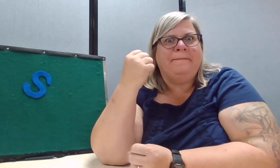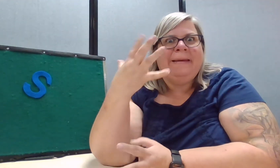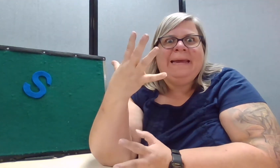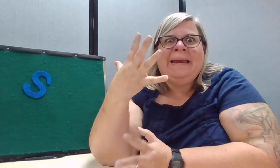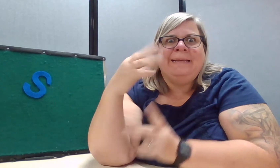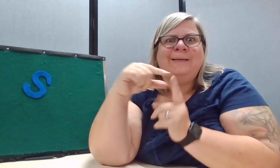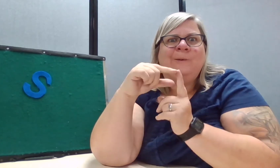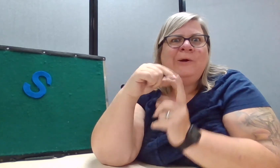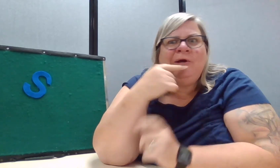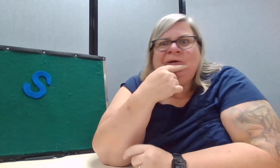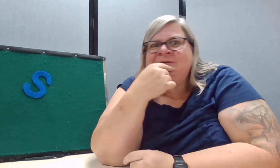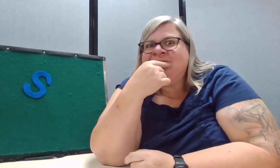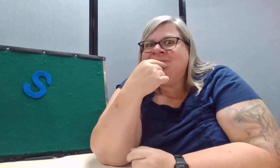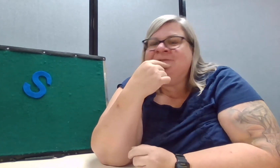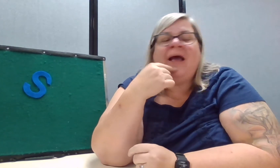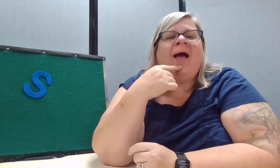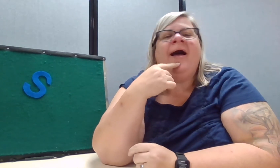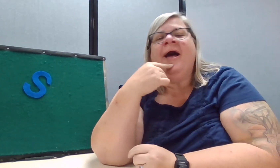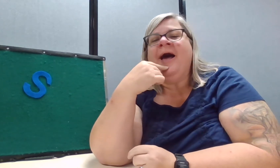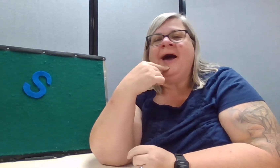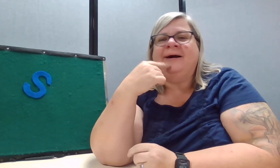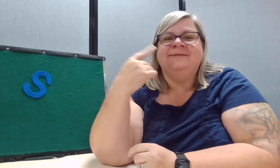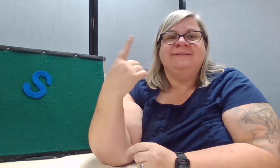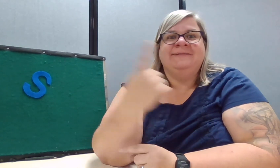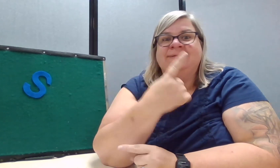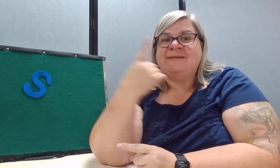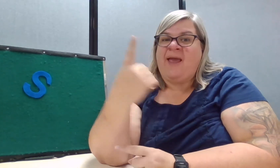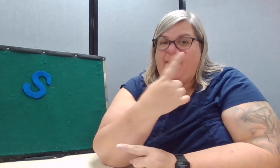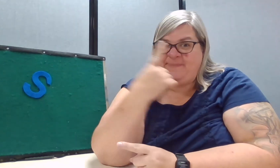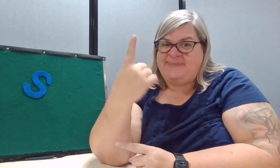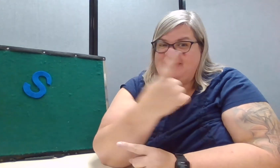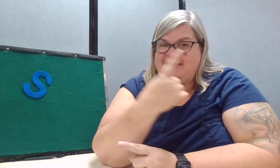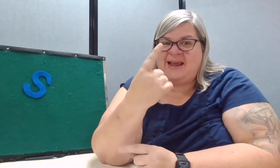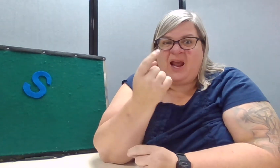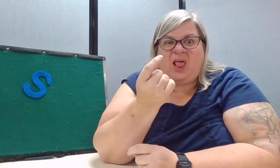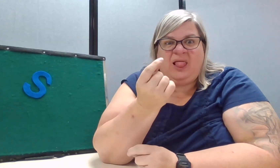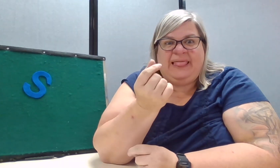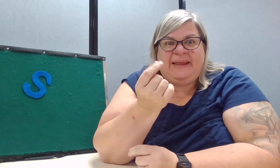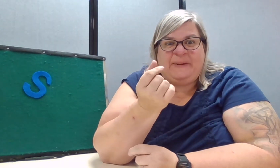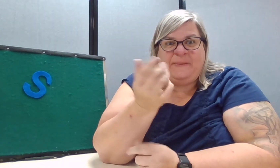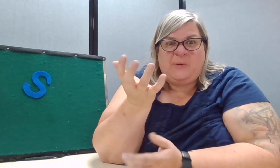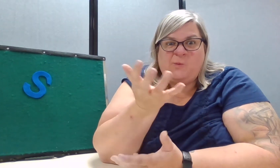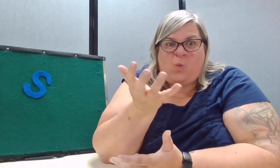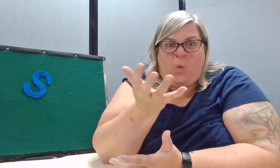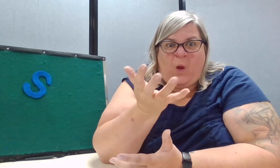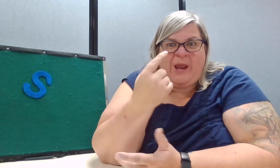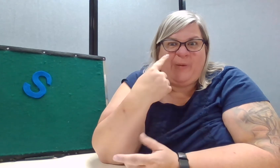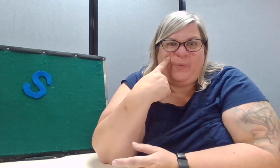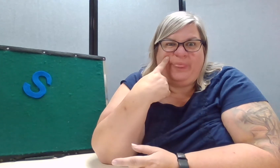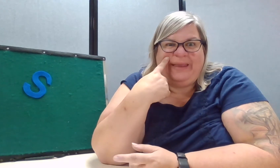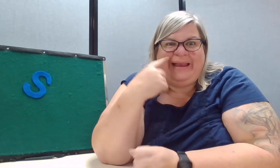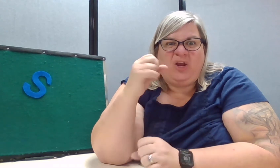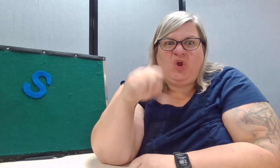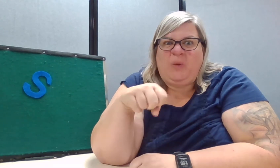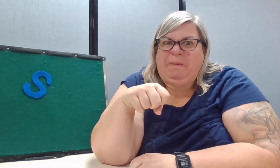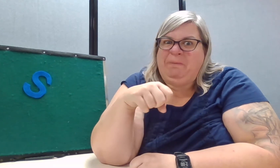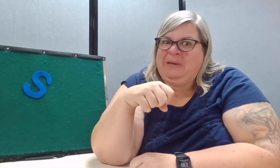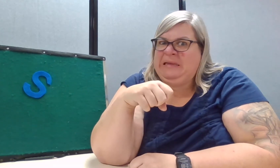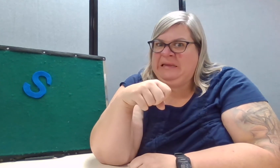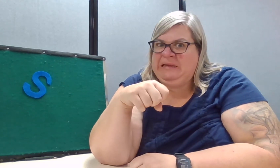there's a lot of words that begin with S for Halloween. But something for Halloween could be